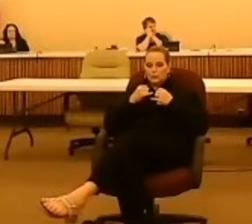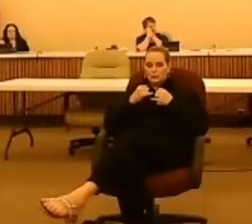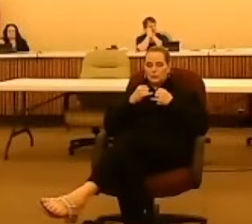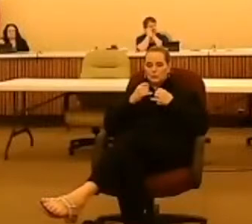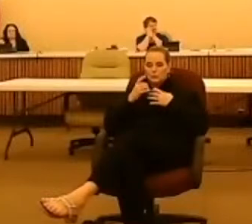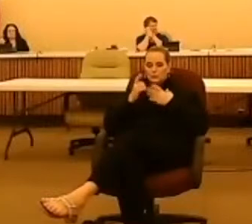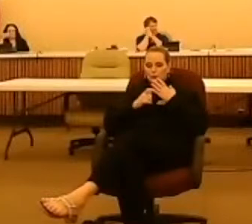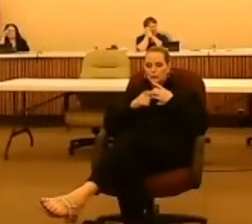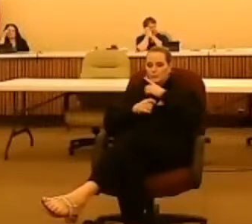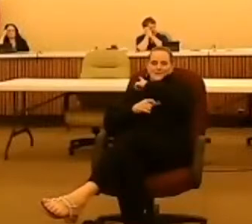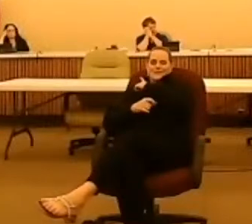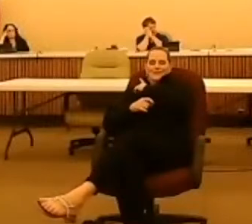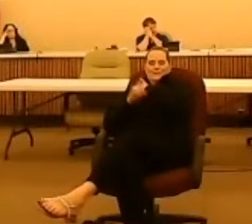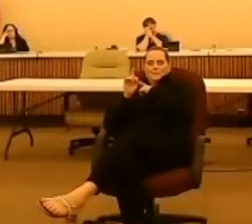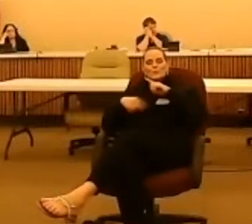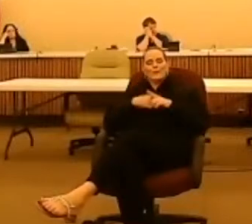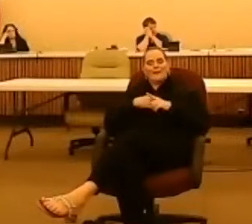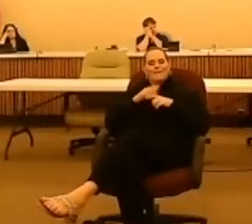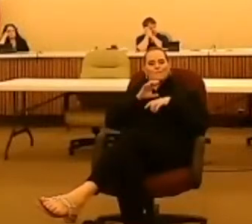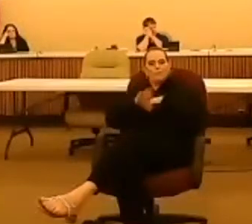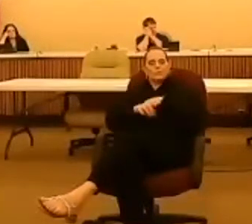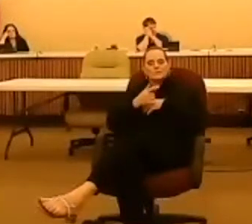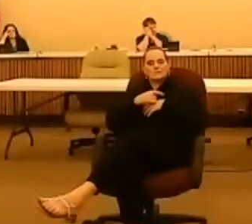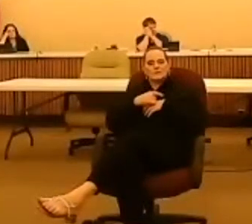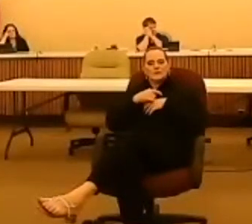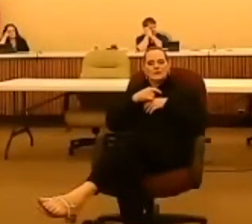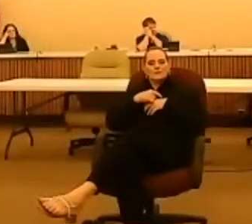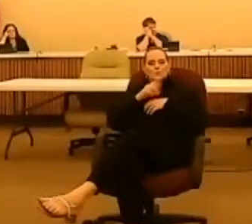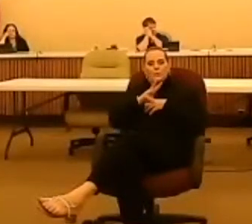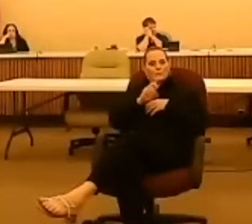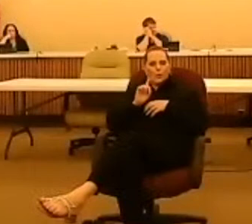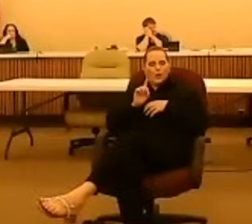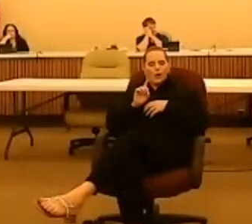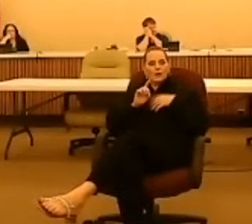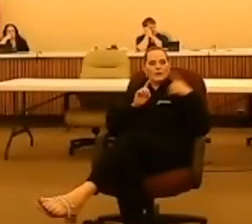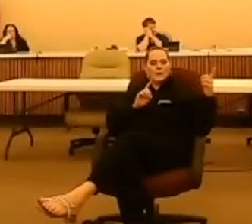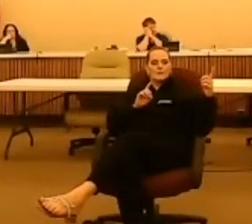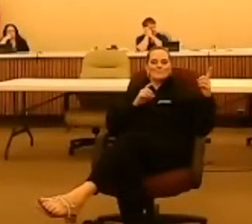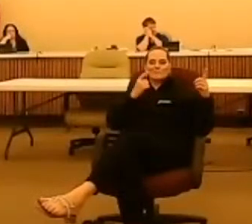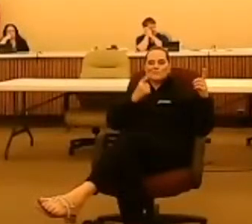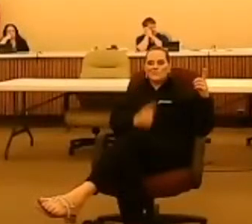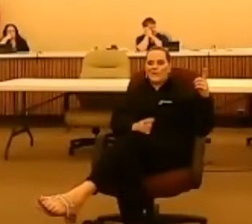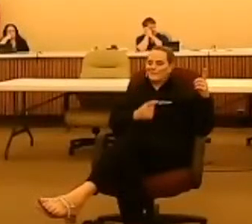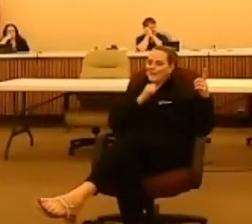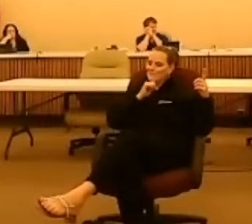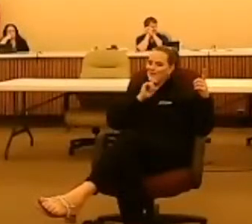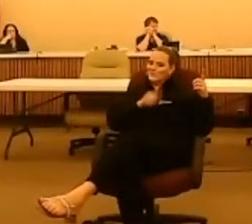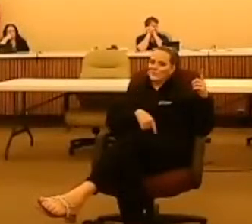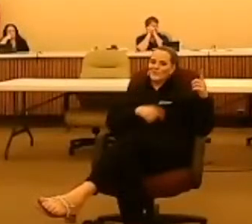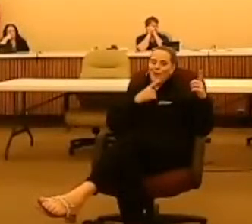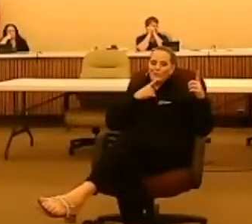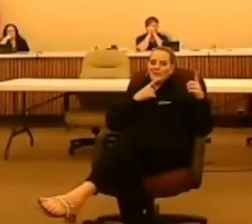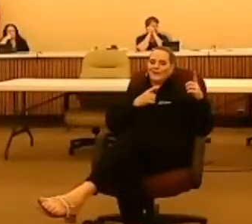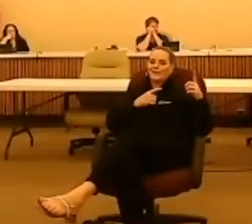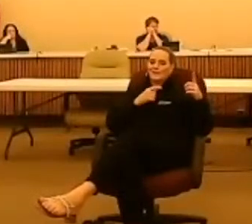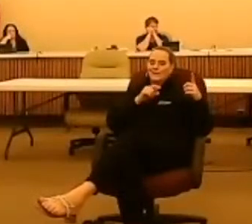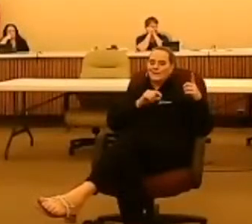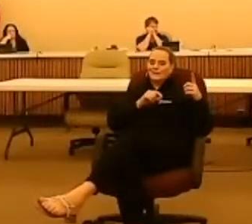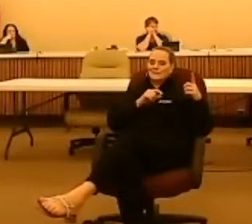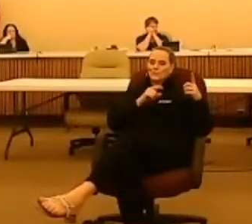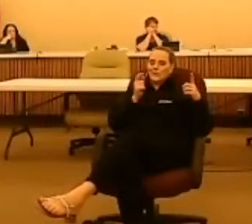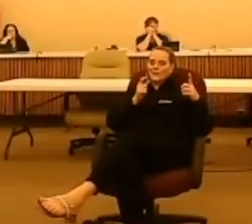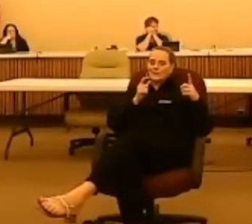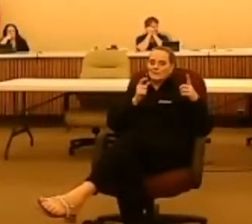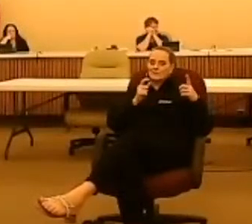But I don't. Well, you can't force them to recuse themselves. Yeah, I right? don't know that we could exclude a town board member from an executive session, for example. So